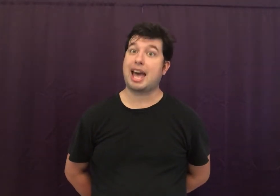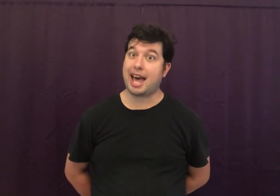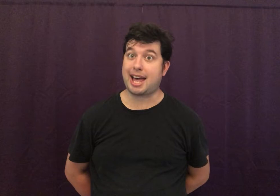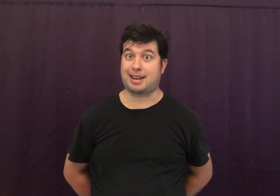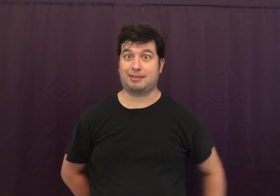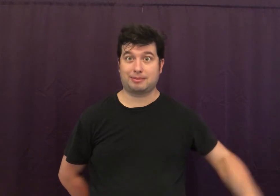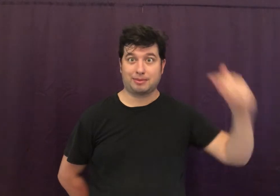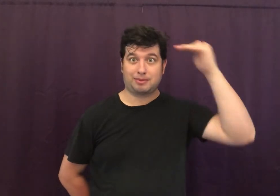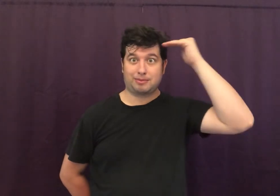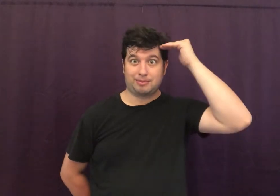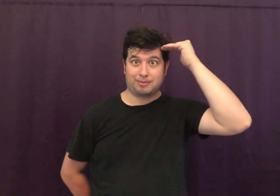Head.